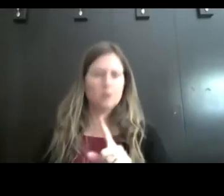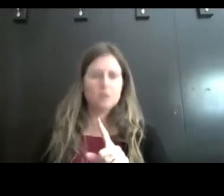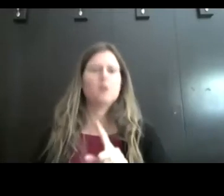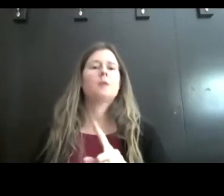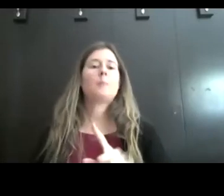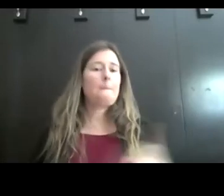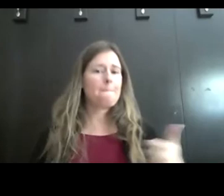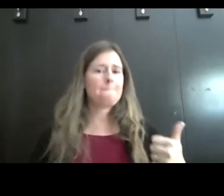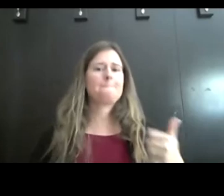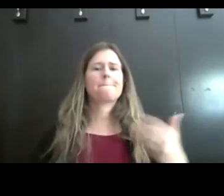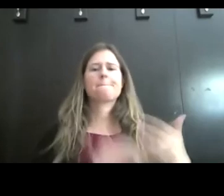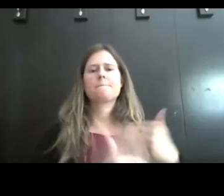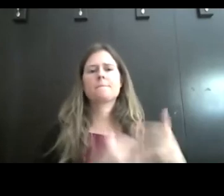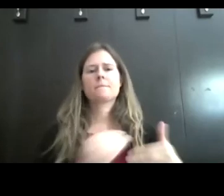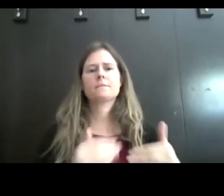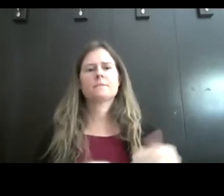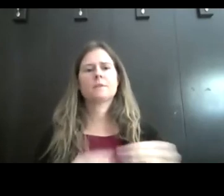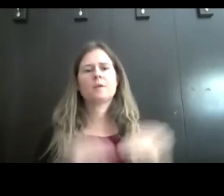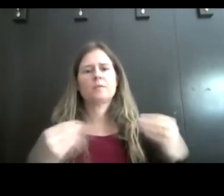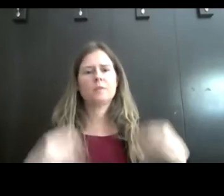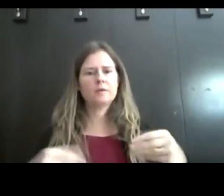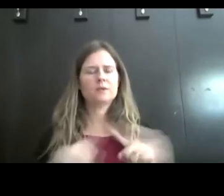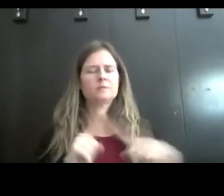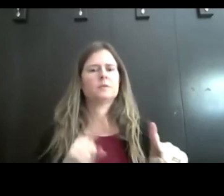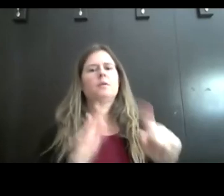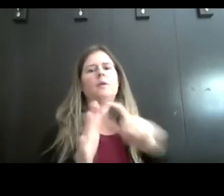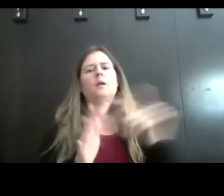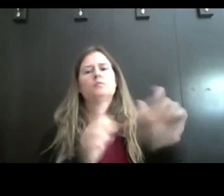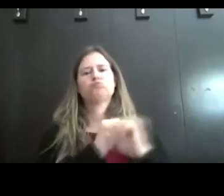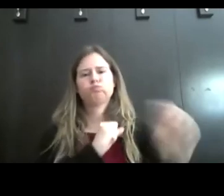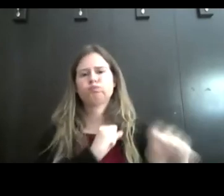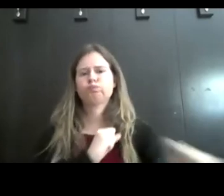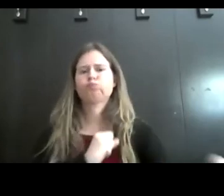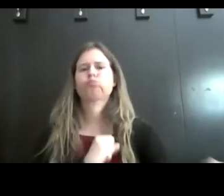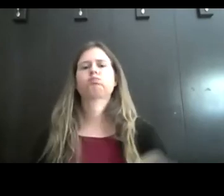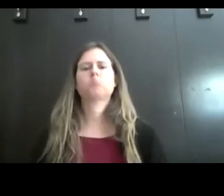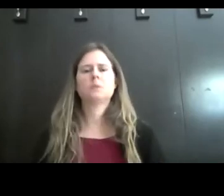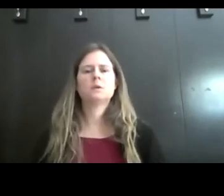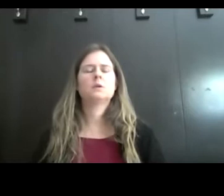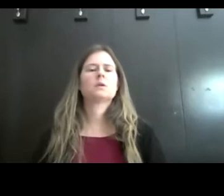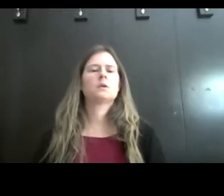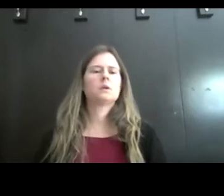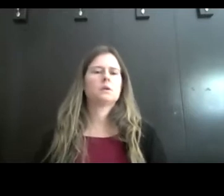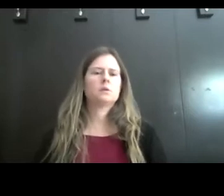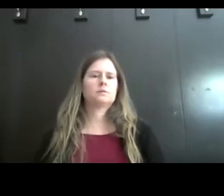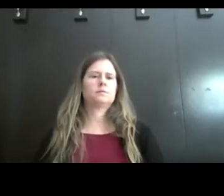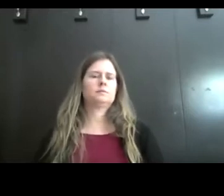that gives a little bit more leeway, but it takes much longer. So